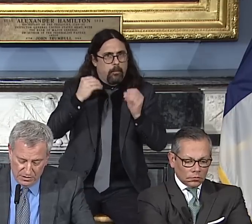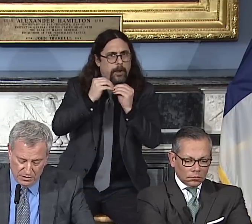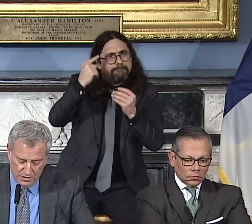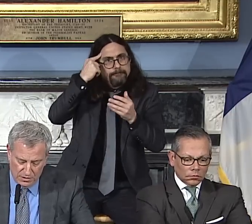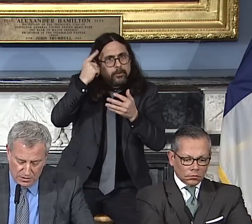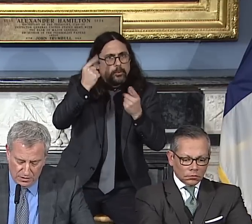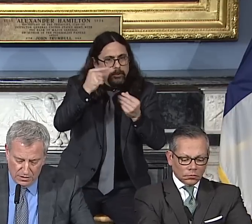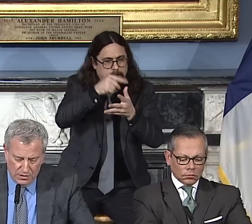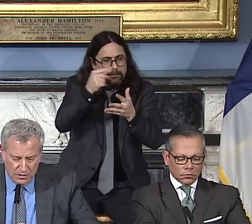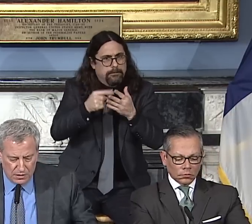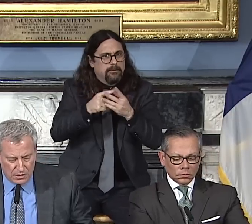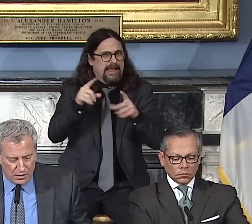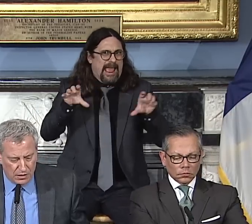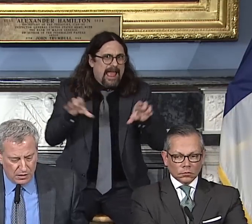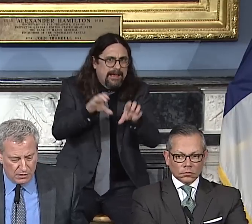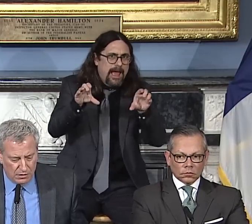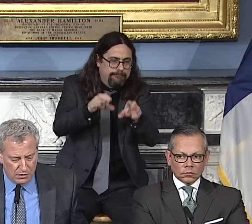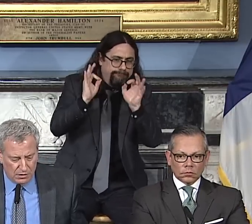can.